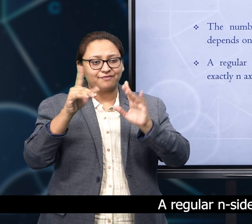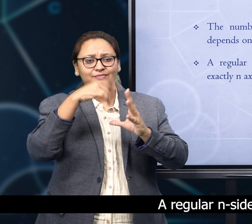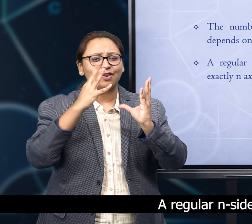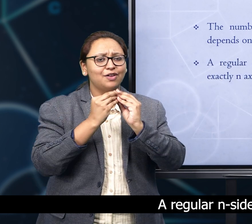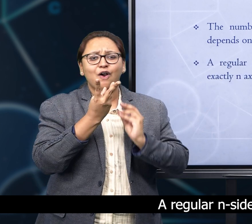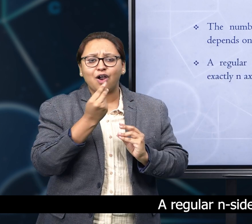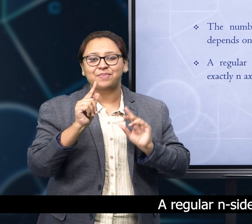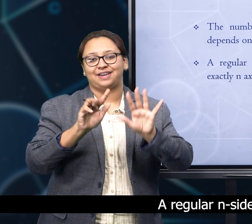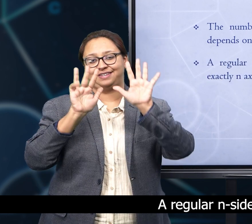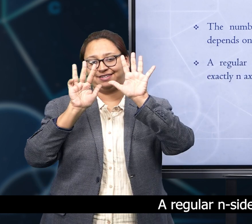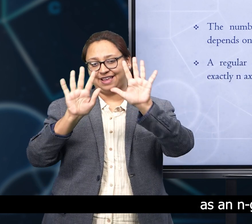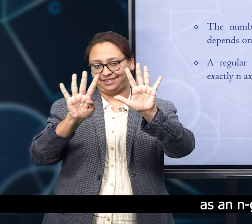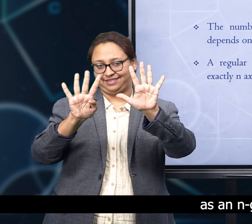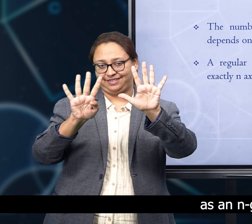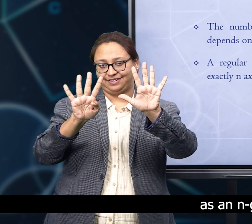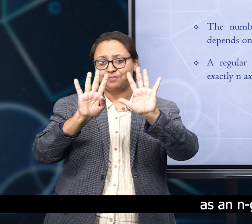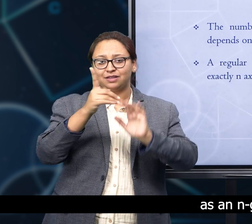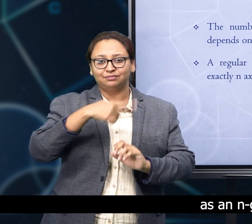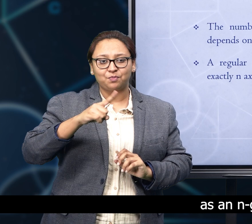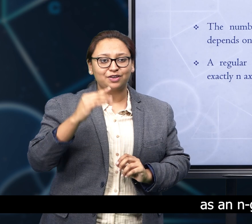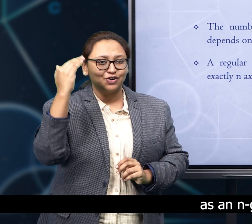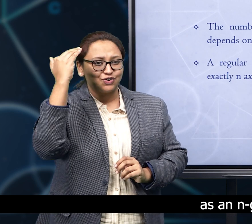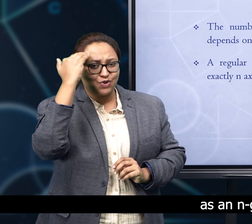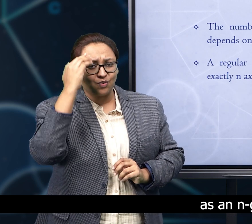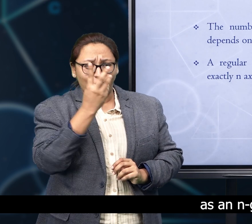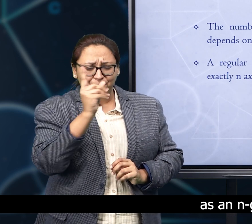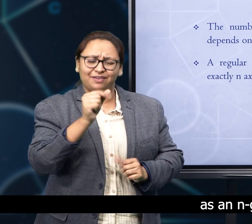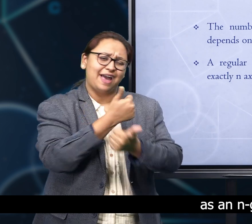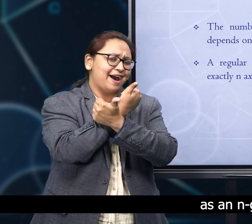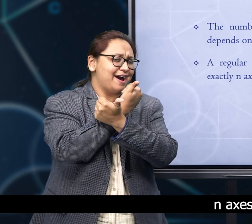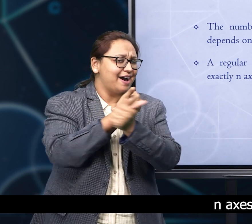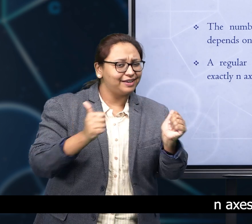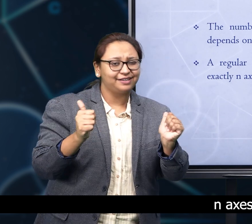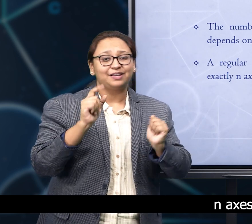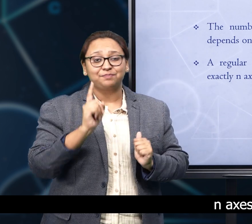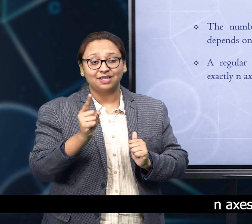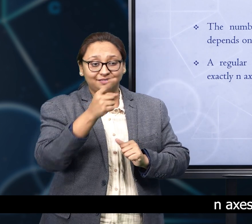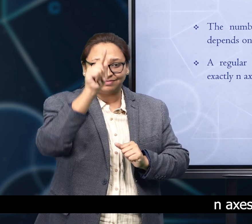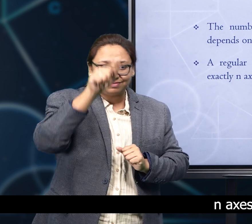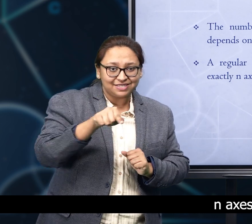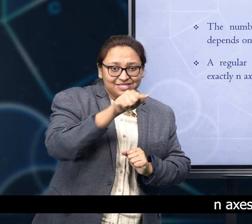polygon, also known as n-gon, has exactly n axes of symmetry.